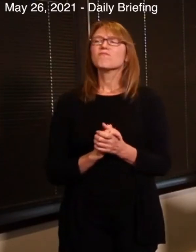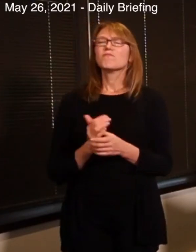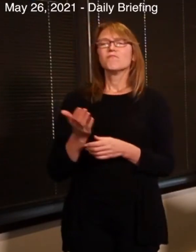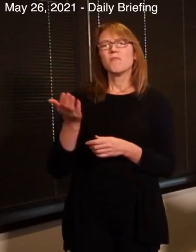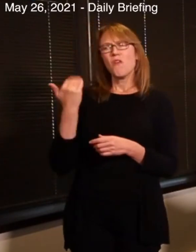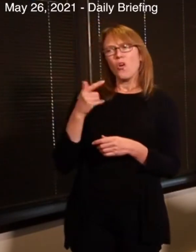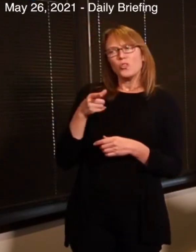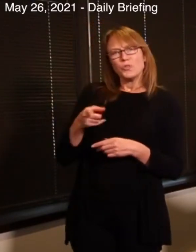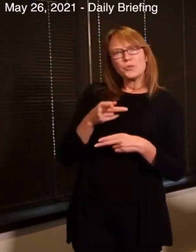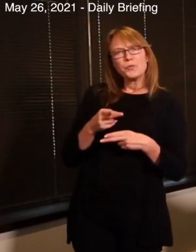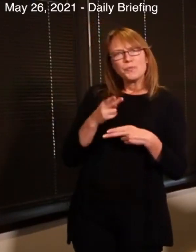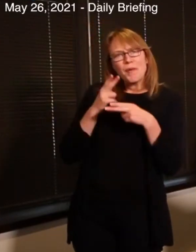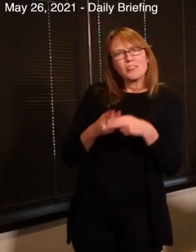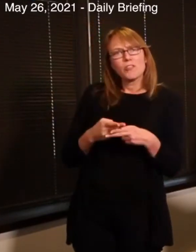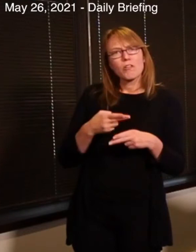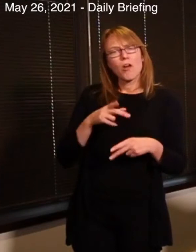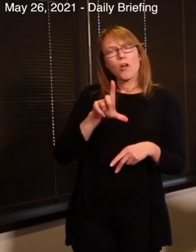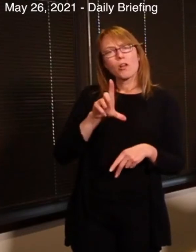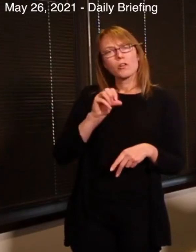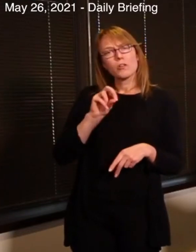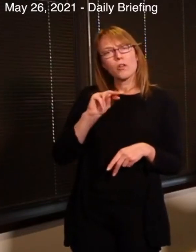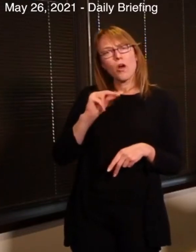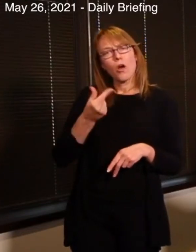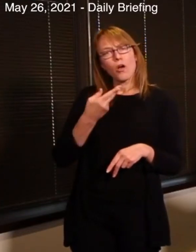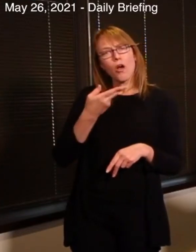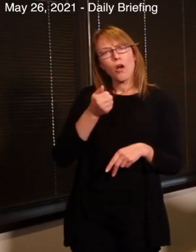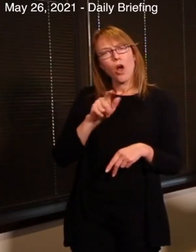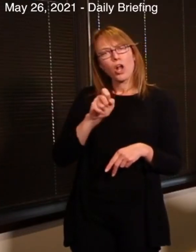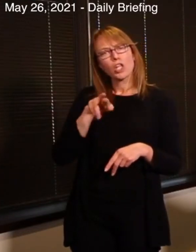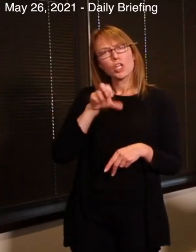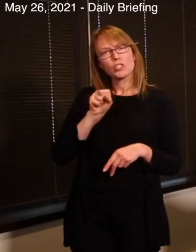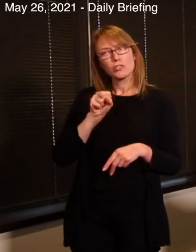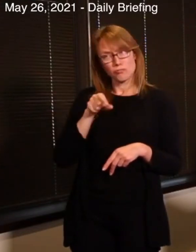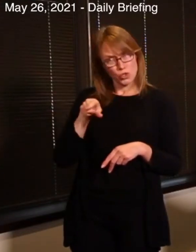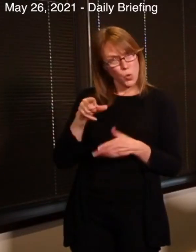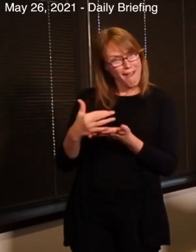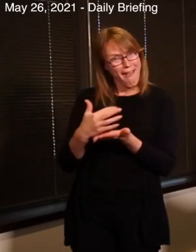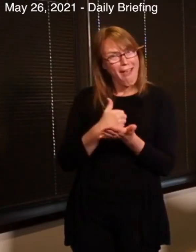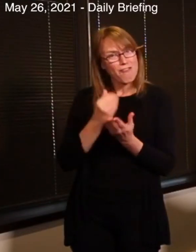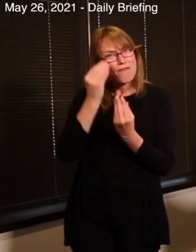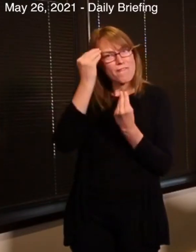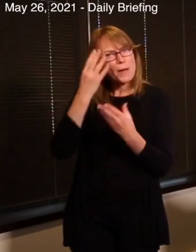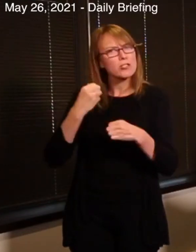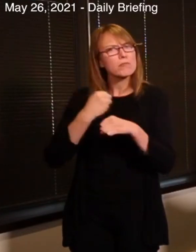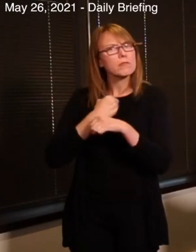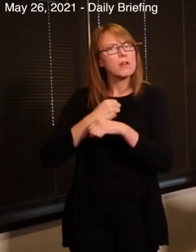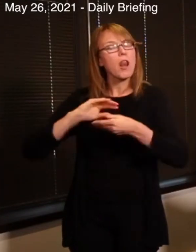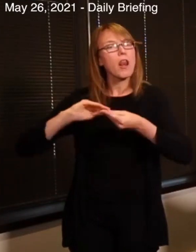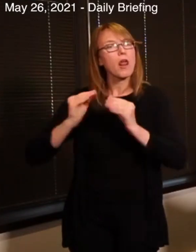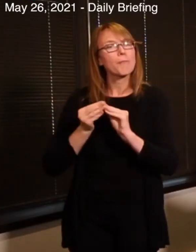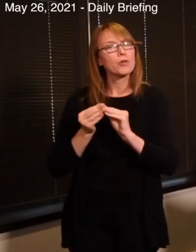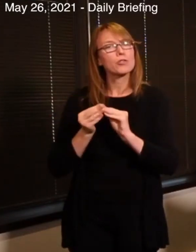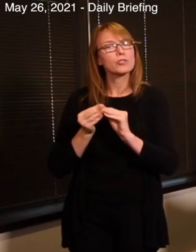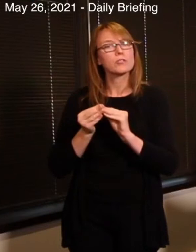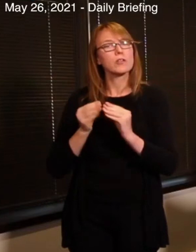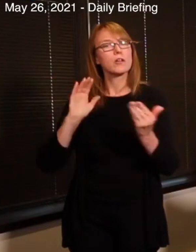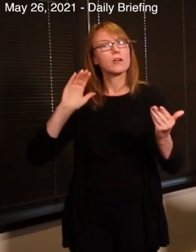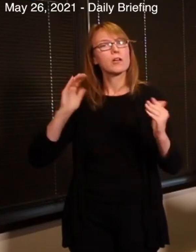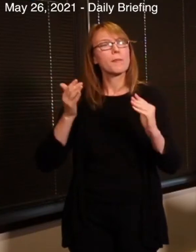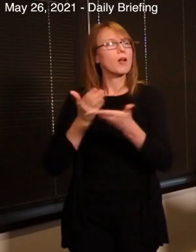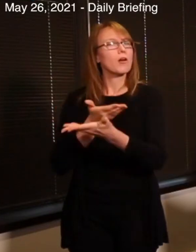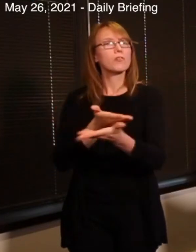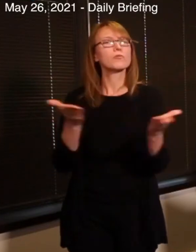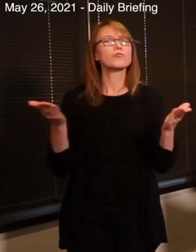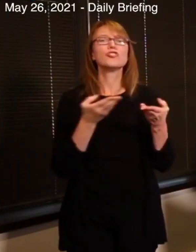patients included in the COVID census data, and how does their treatment compare to that of a newly admitted COVID patient?